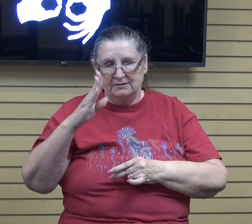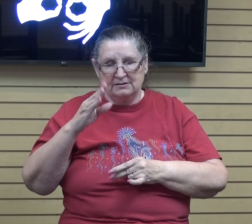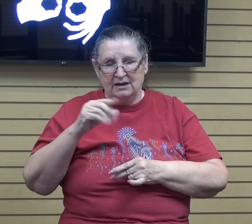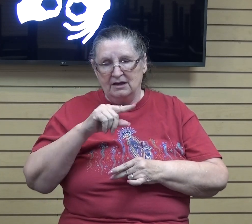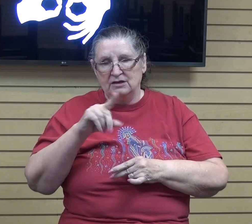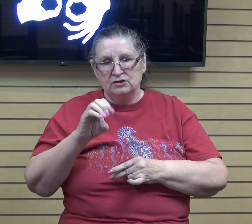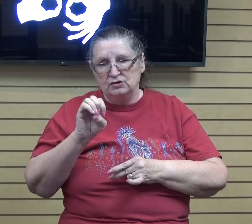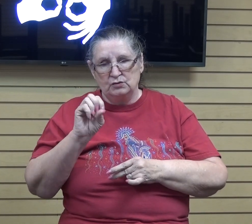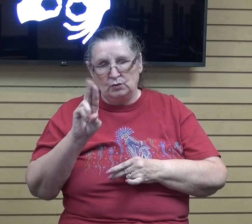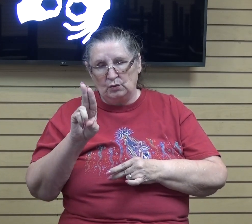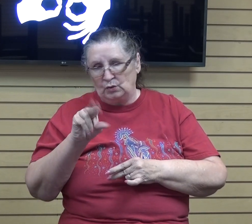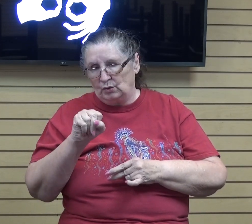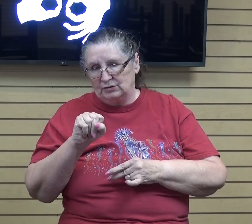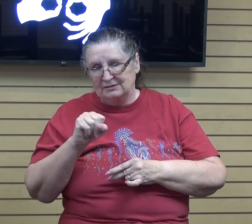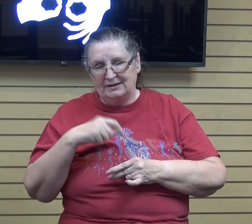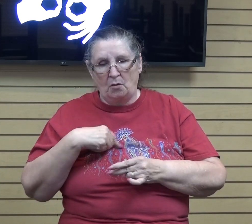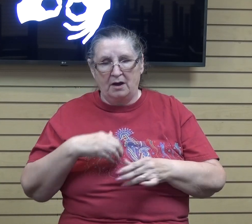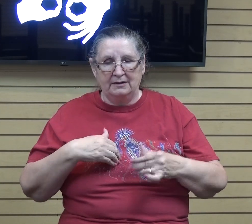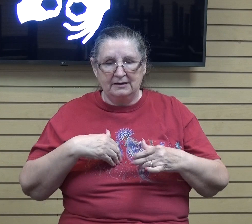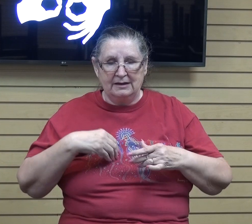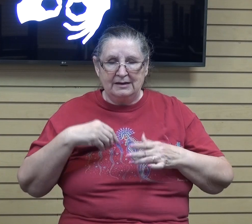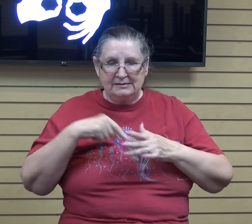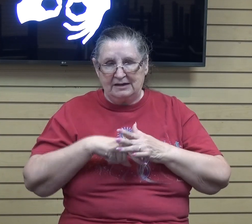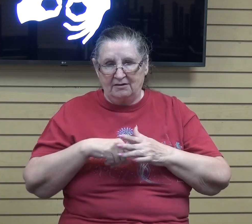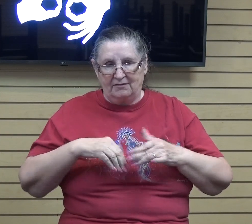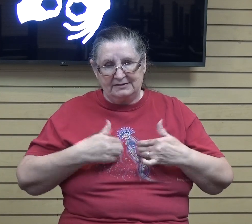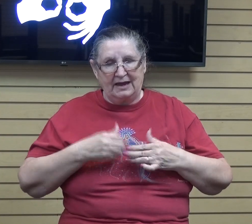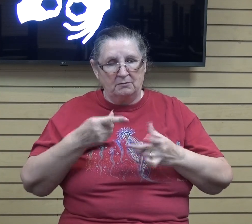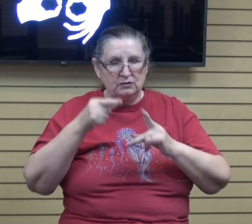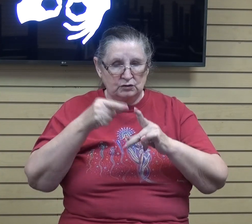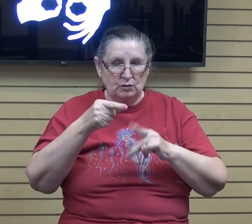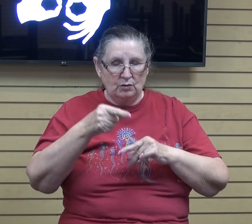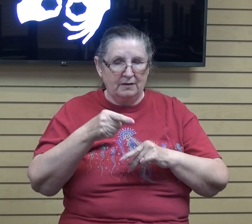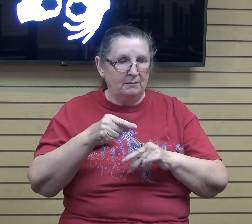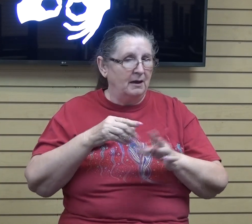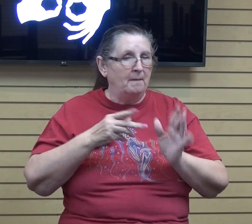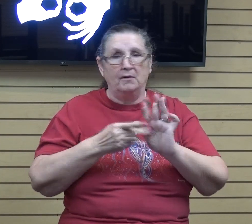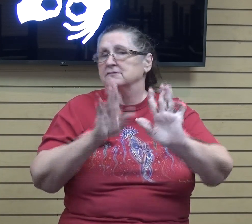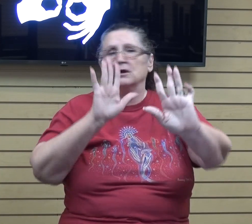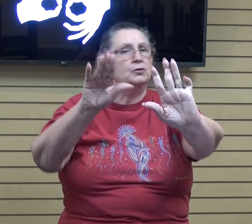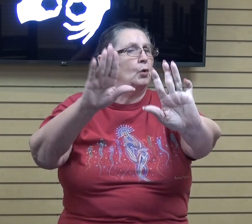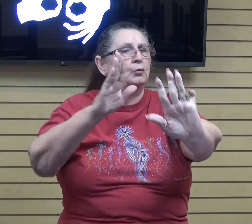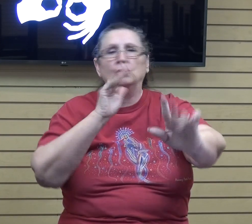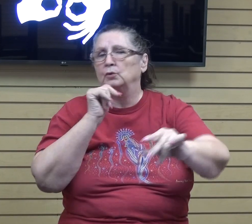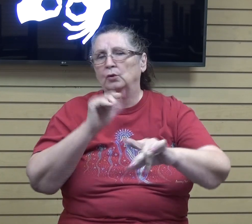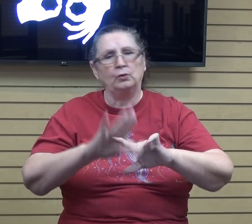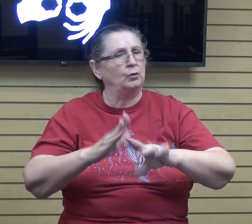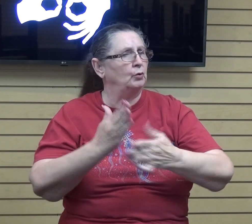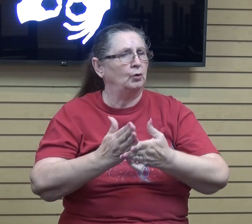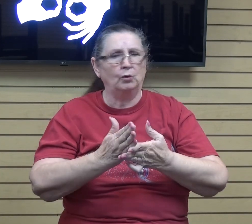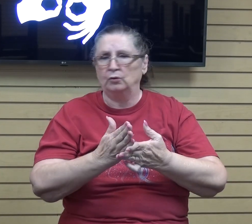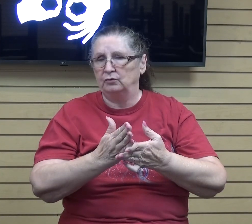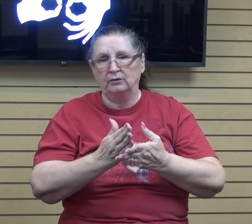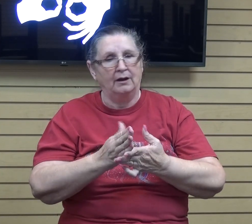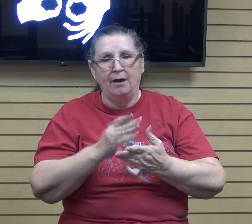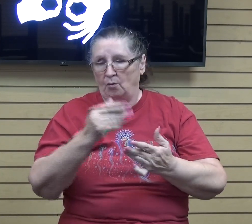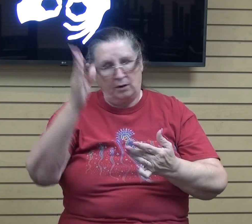to try and sacrifice animals to them. And of course, Paul rushed in and put a stop to that, daring not to take God's